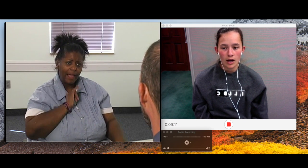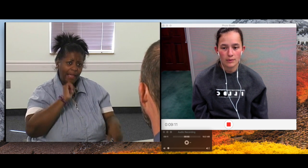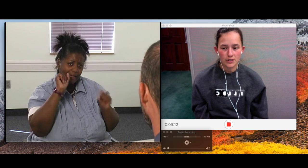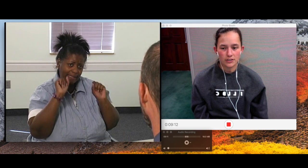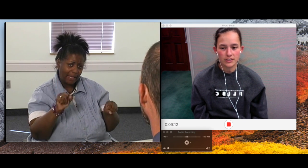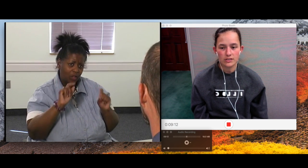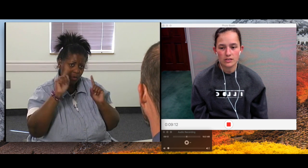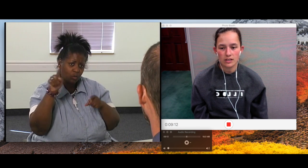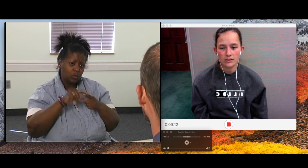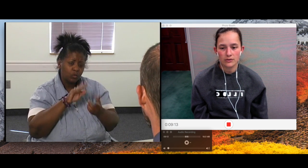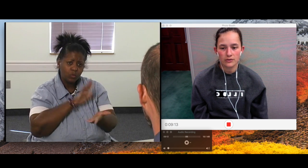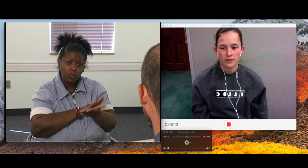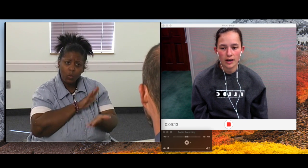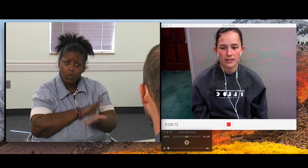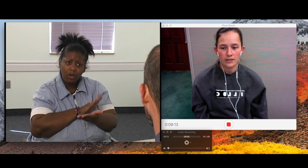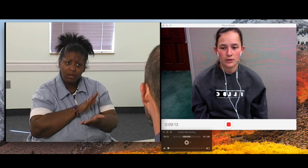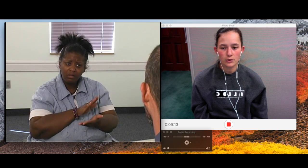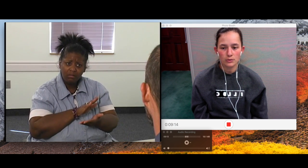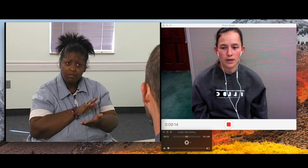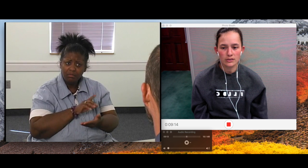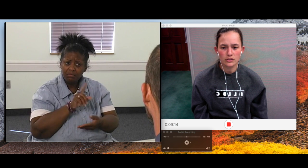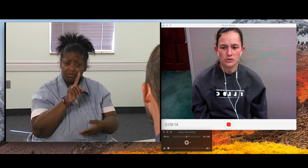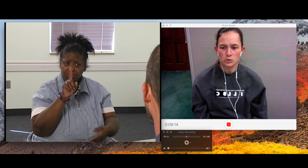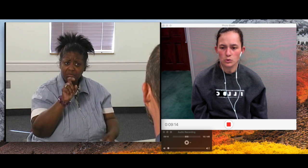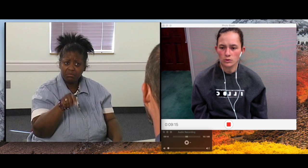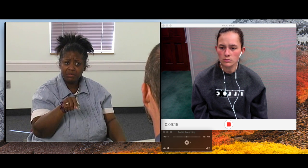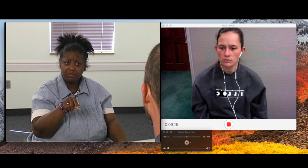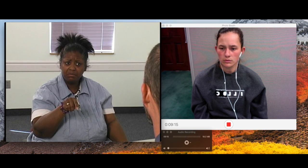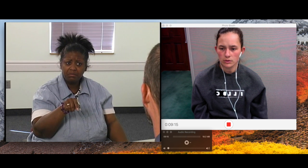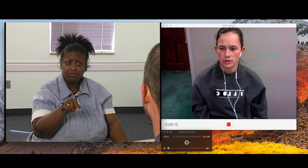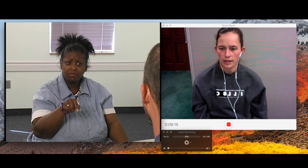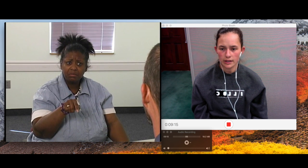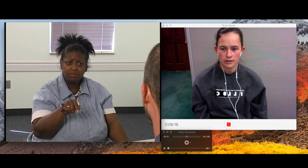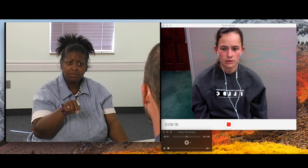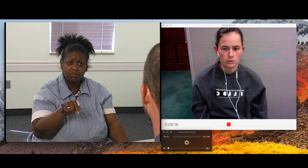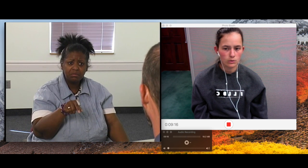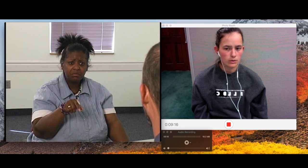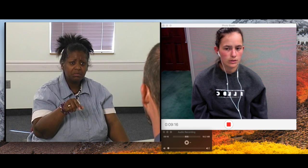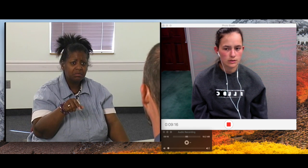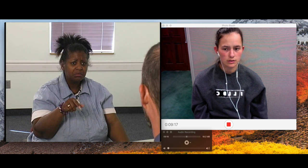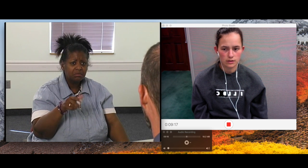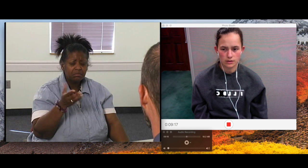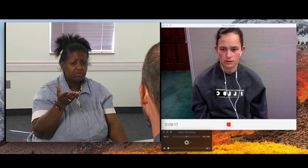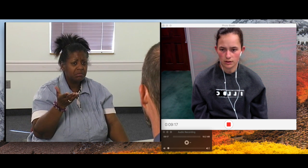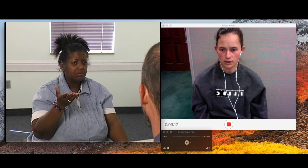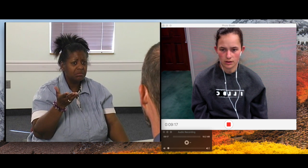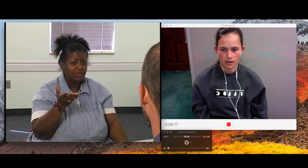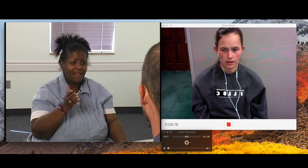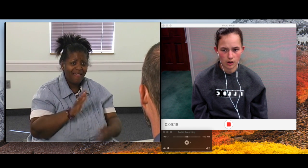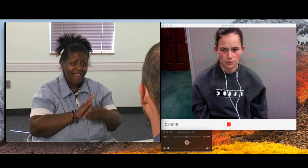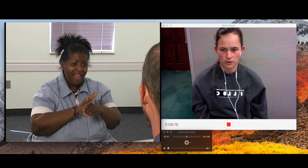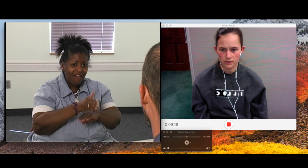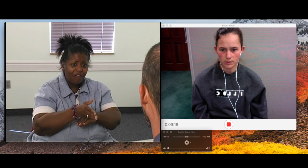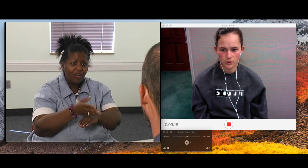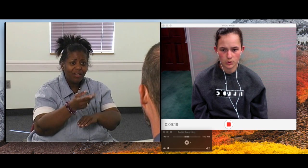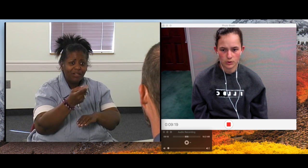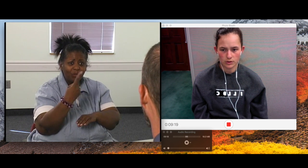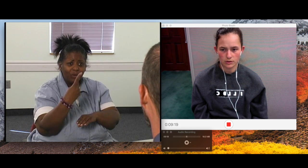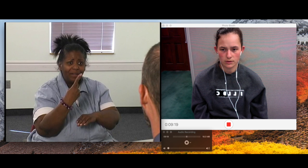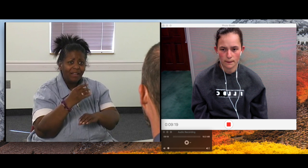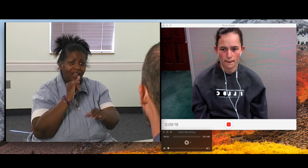I'm curious, if I can go back to school, can I? Is that an option of some